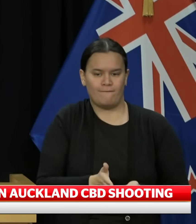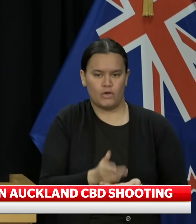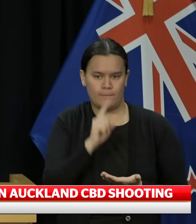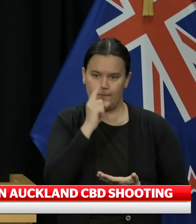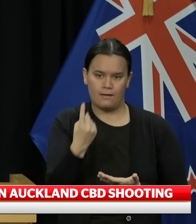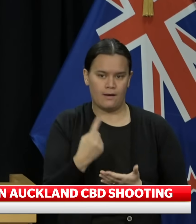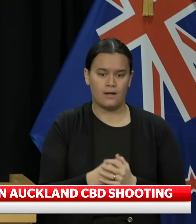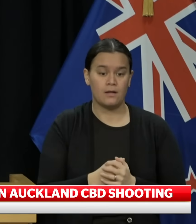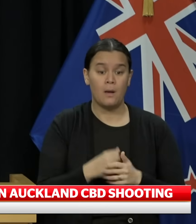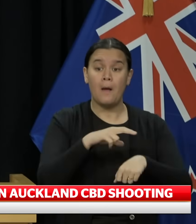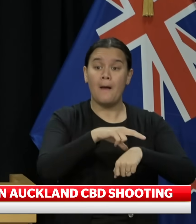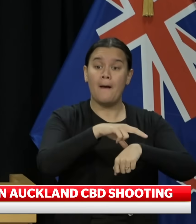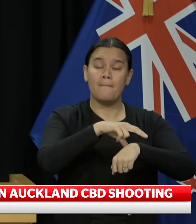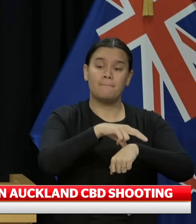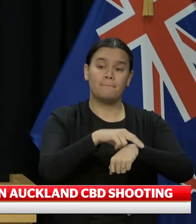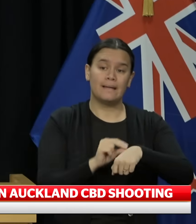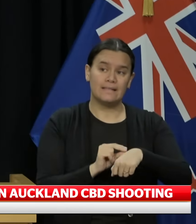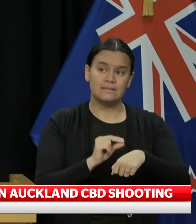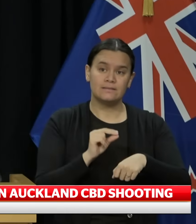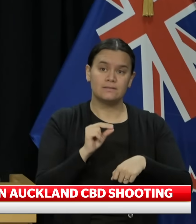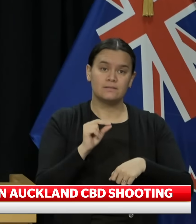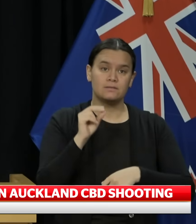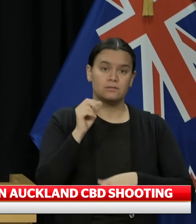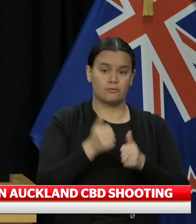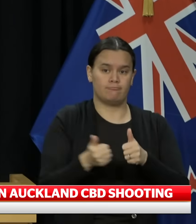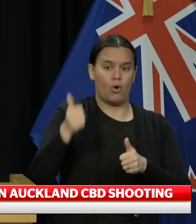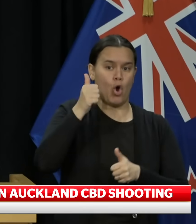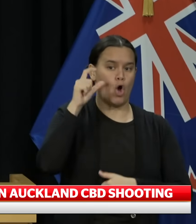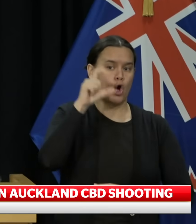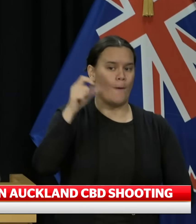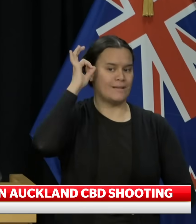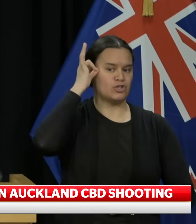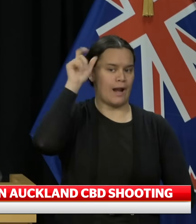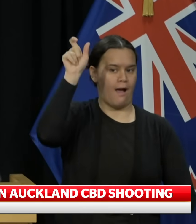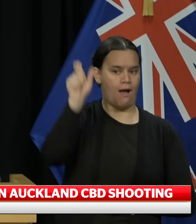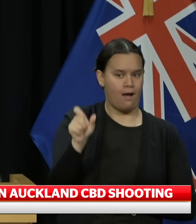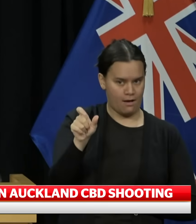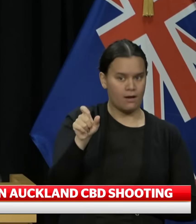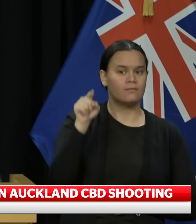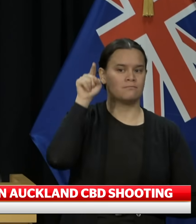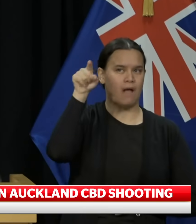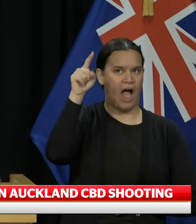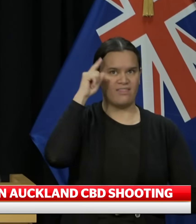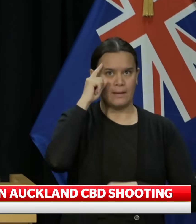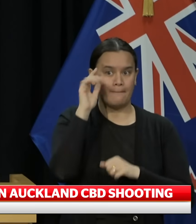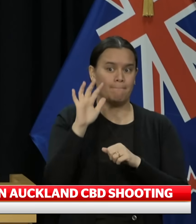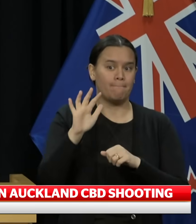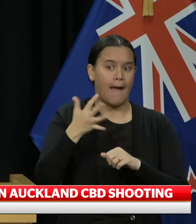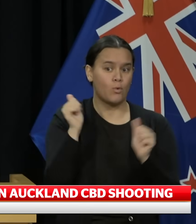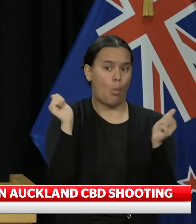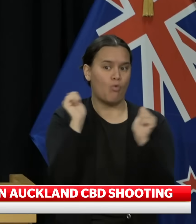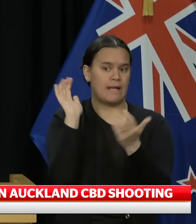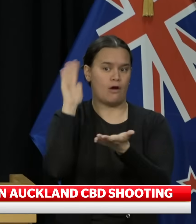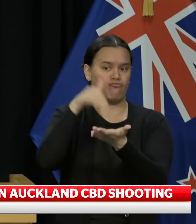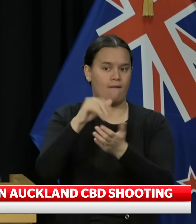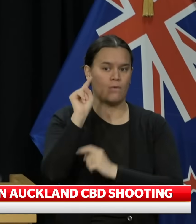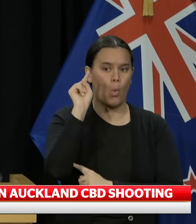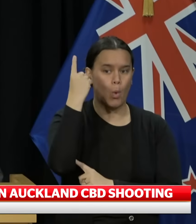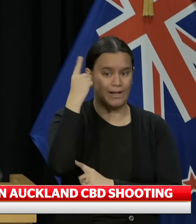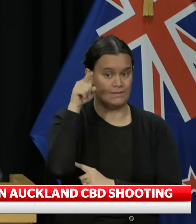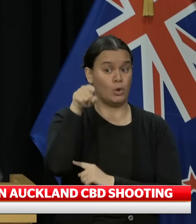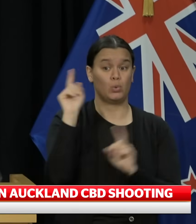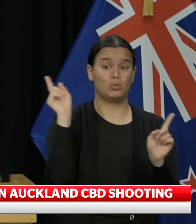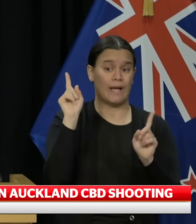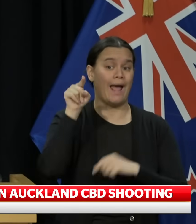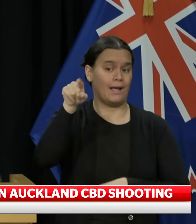Commissioner, as I've indicated, I think he may even be in Auckland by now. He was relocating directly to Auckland, and we'll be doing an update later